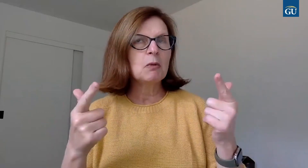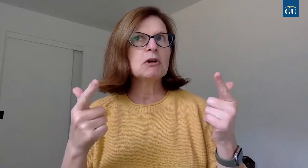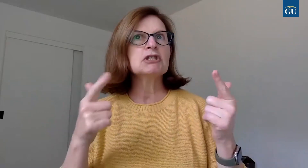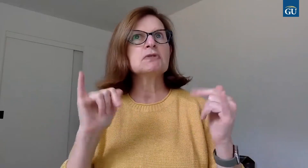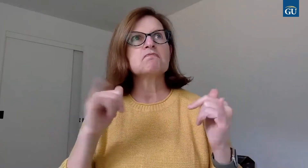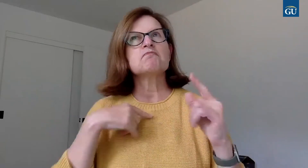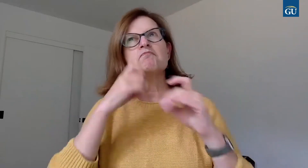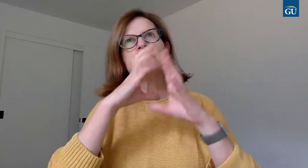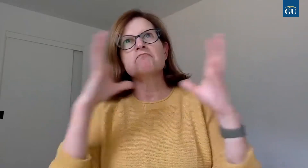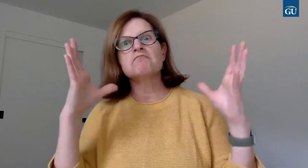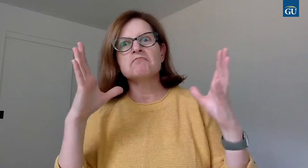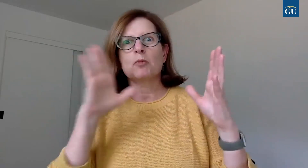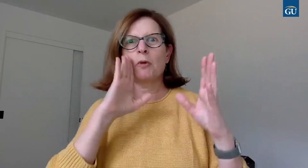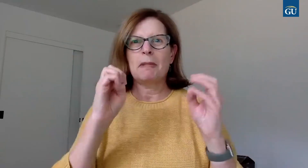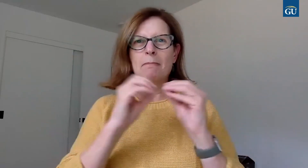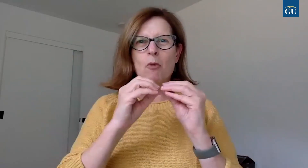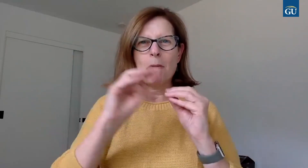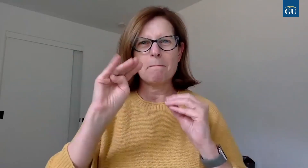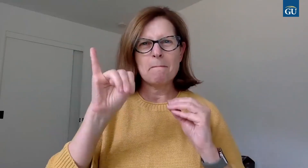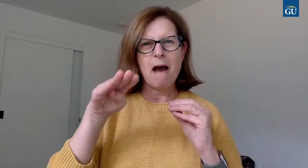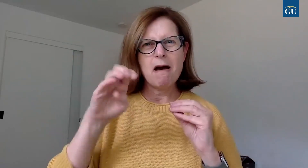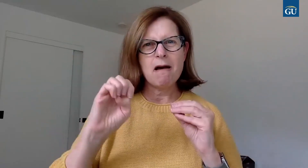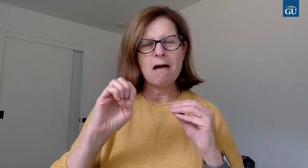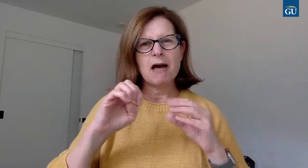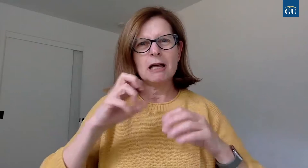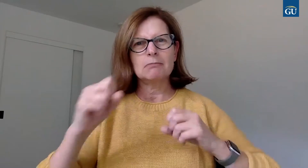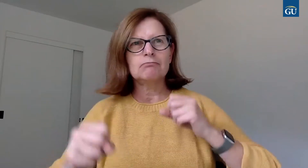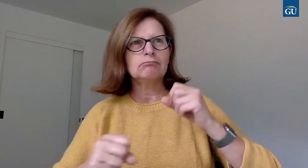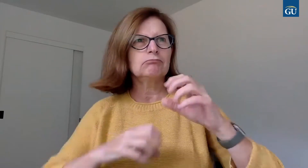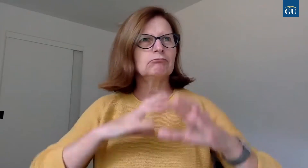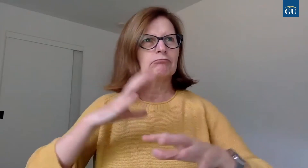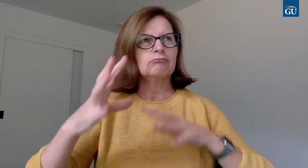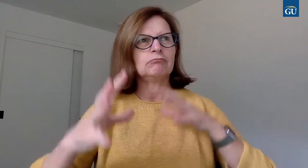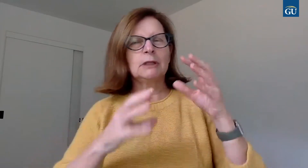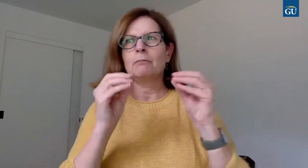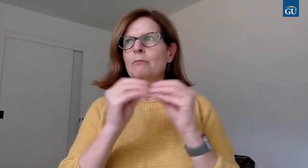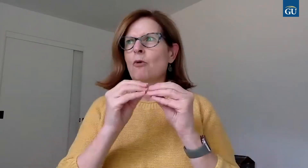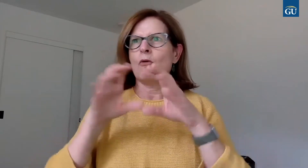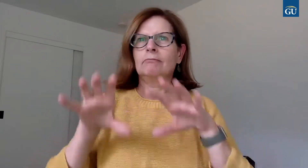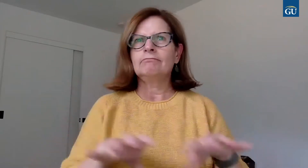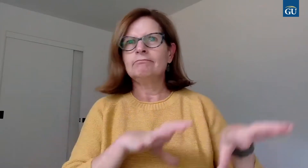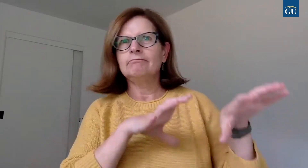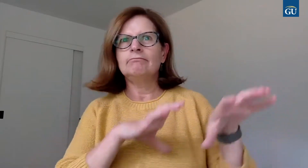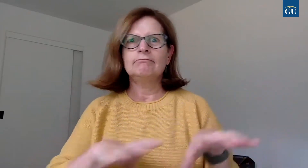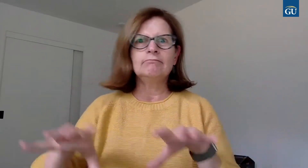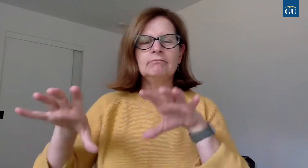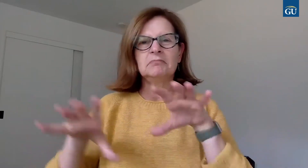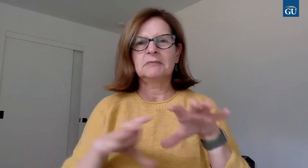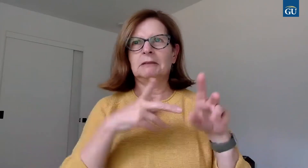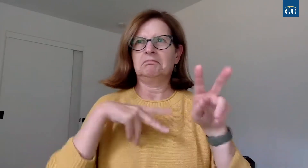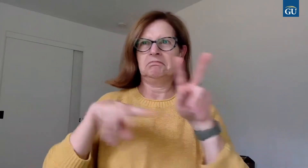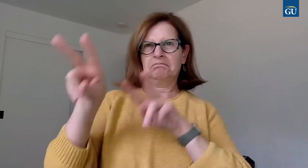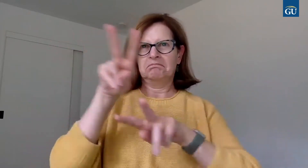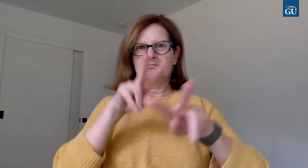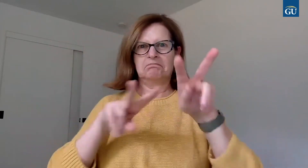deaf people, there may be a new sign language. I envisioned it to be more mime-like or